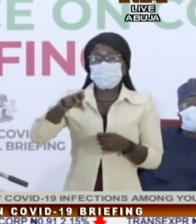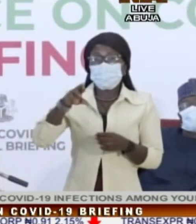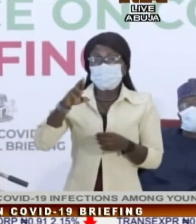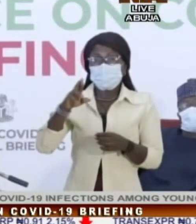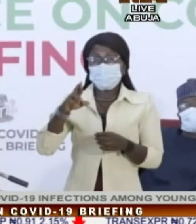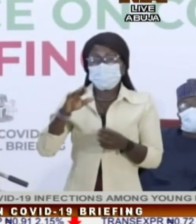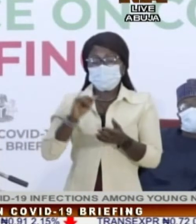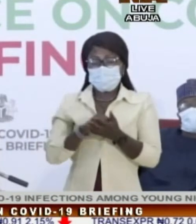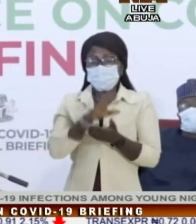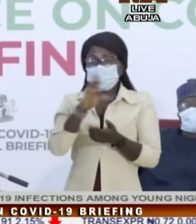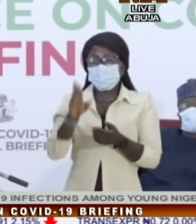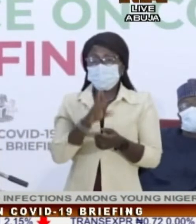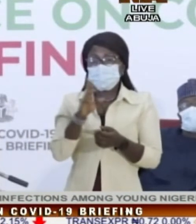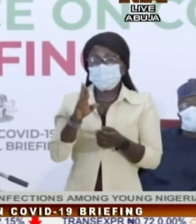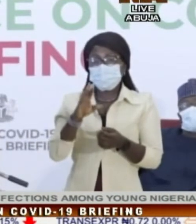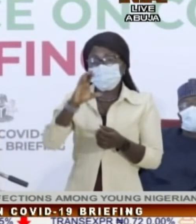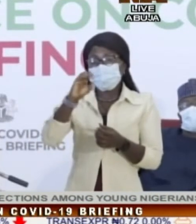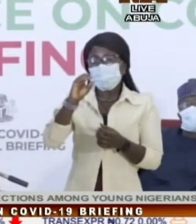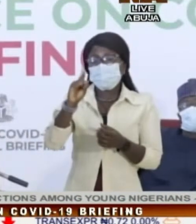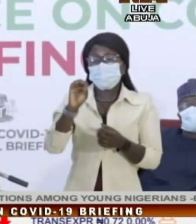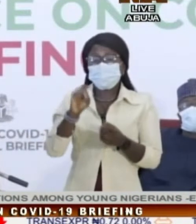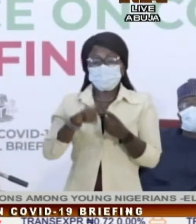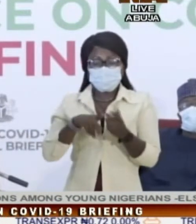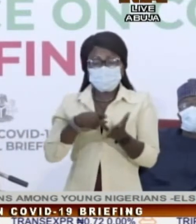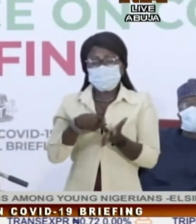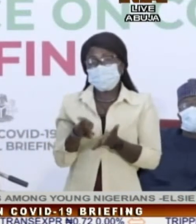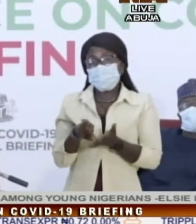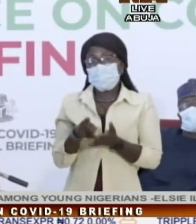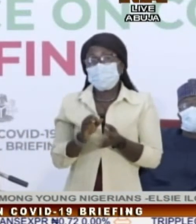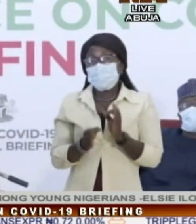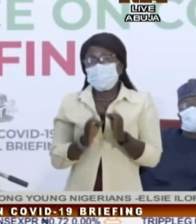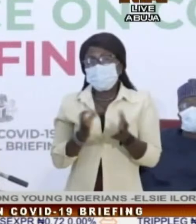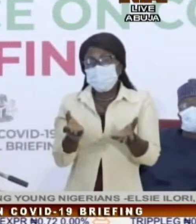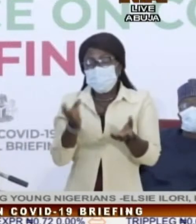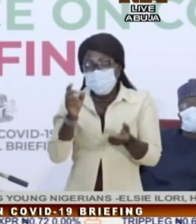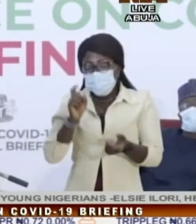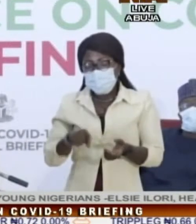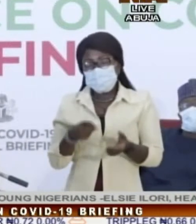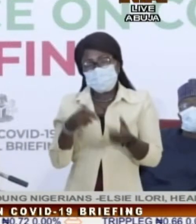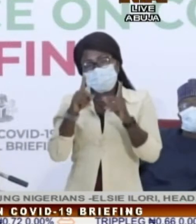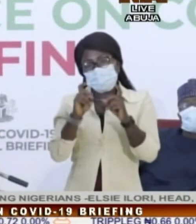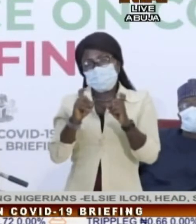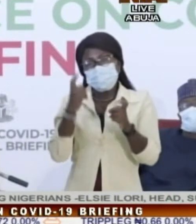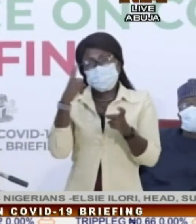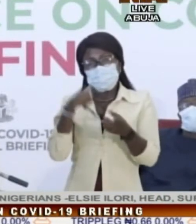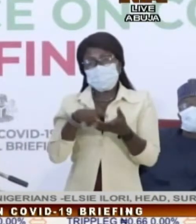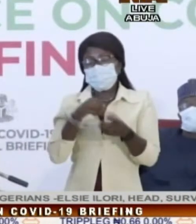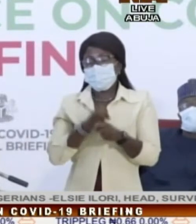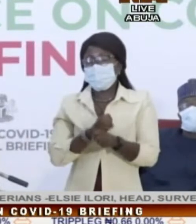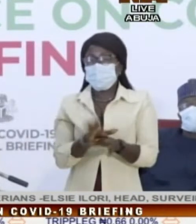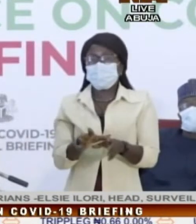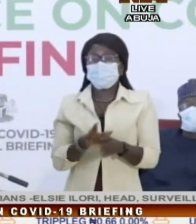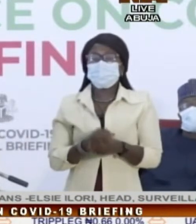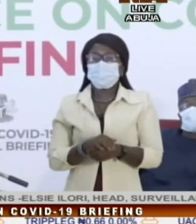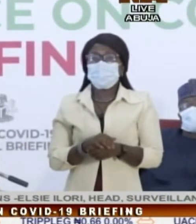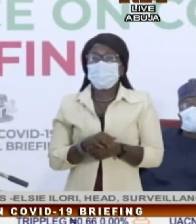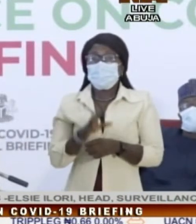Saboda haka bin ƙa'idan shi ne mafi sauƙi, mafi ala a gare ka da waɗanda kake so da kuma sauran mutanen